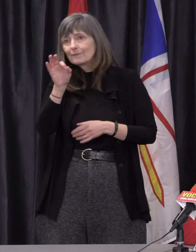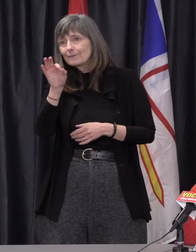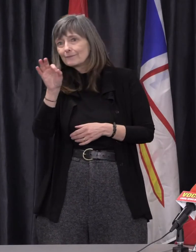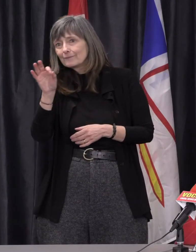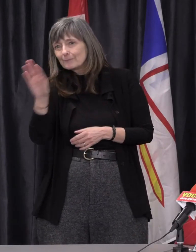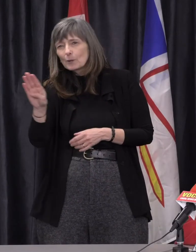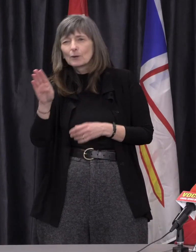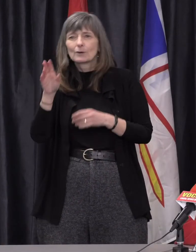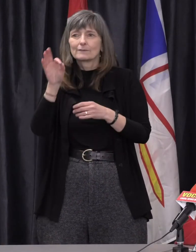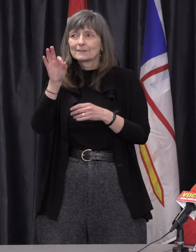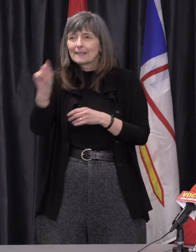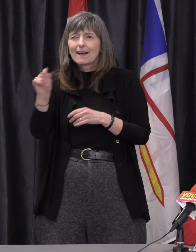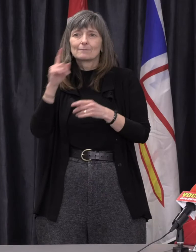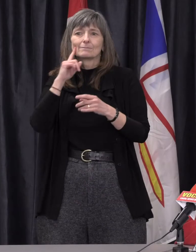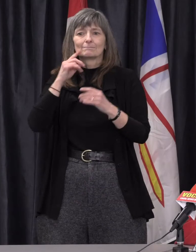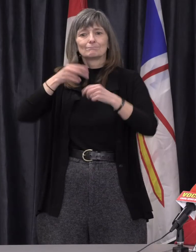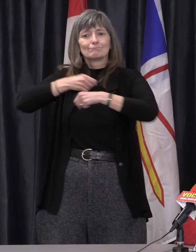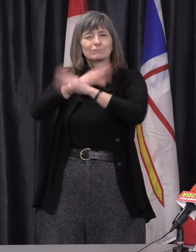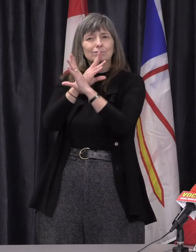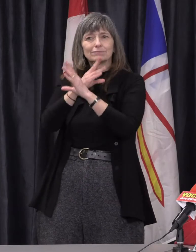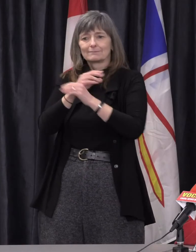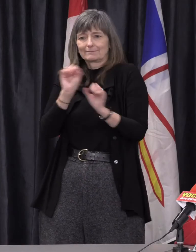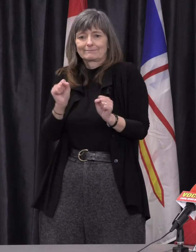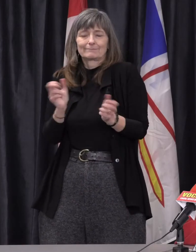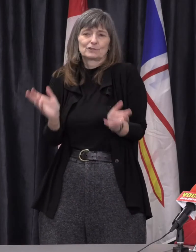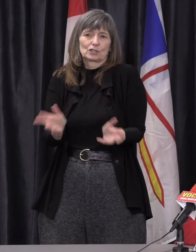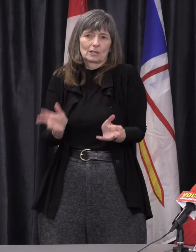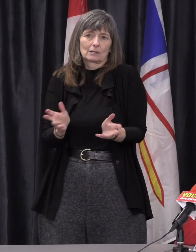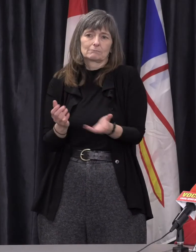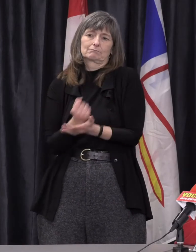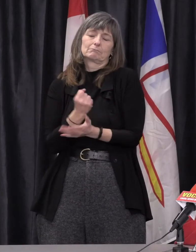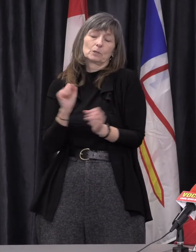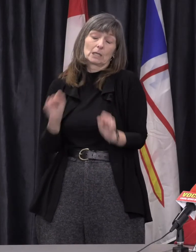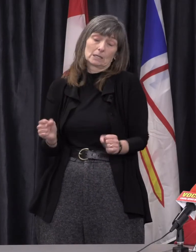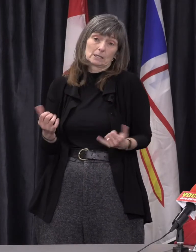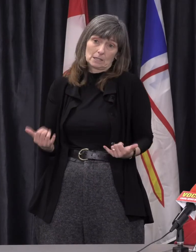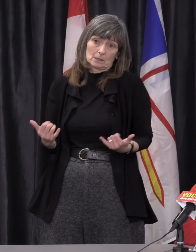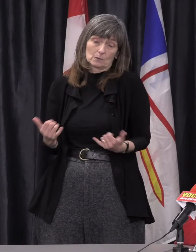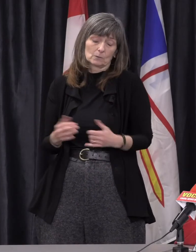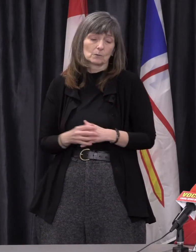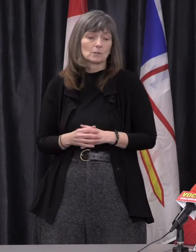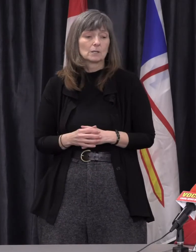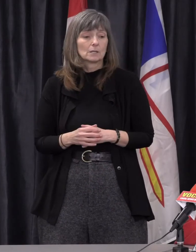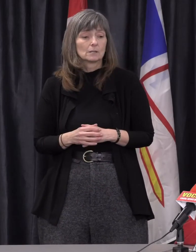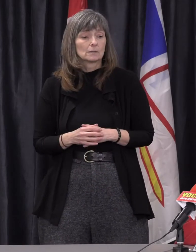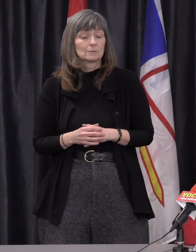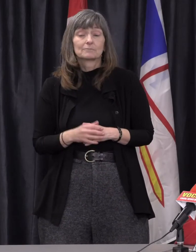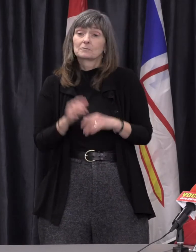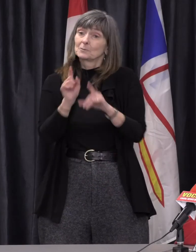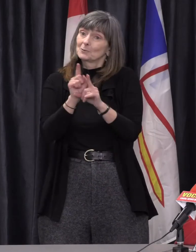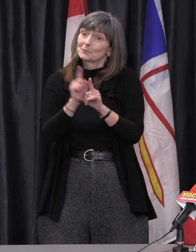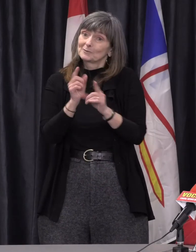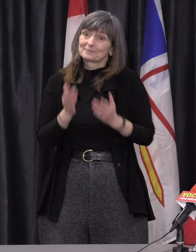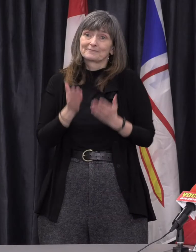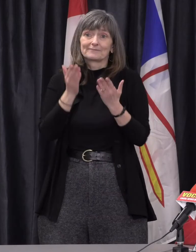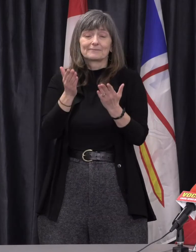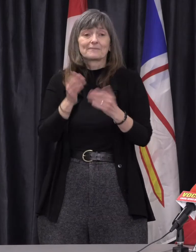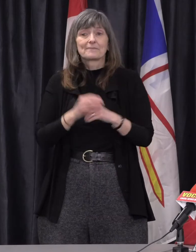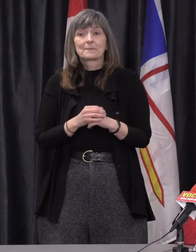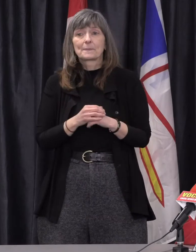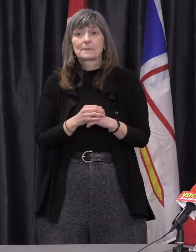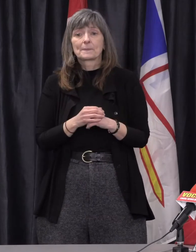FaceTime, those sorts of things that we can avail of to talk to people. I would recommend as much as possible before